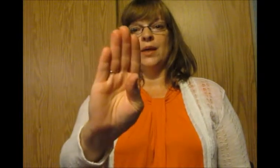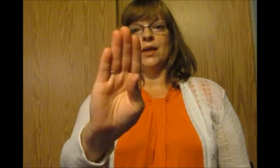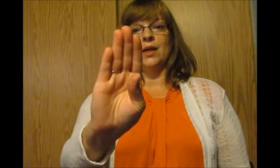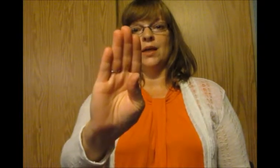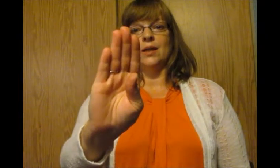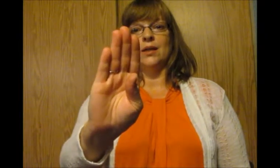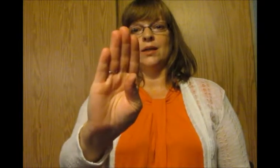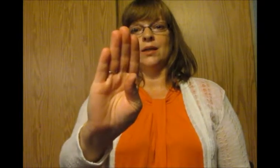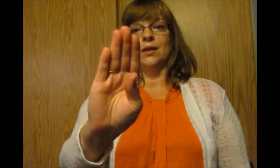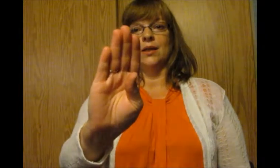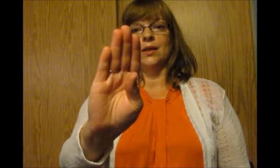B,